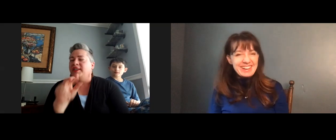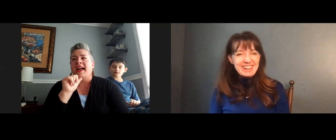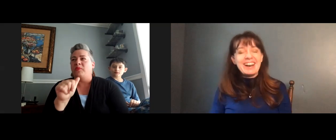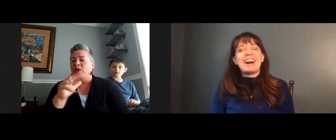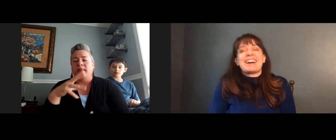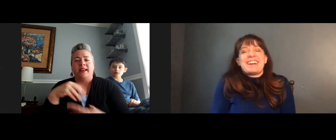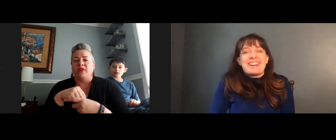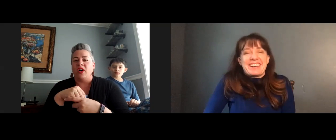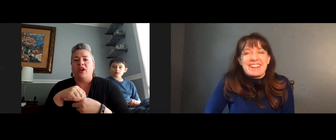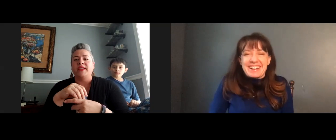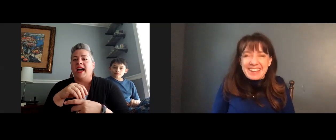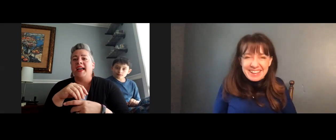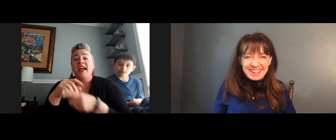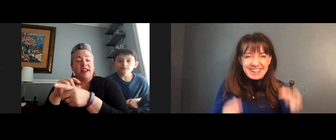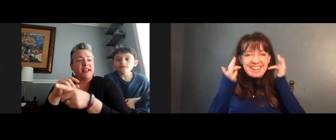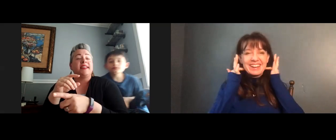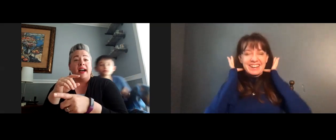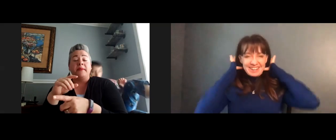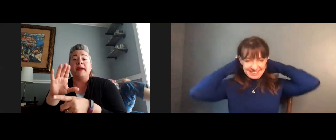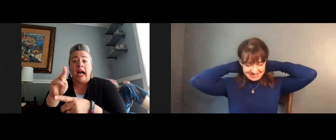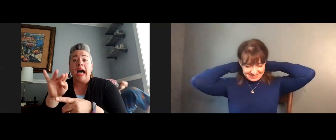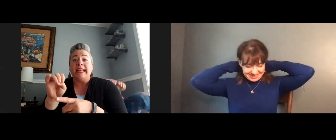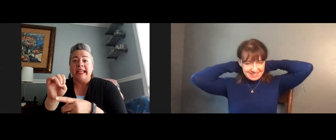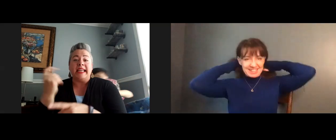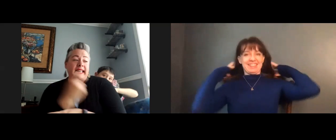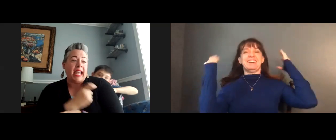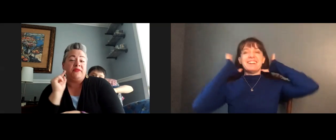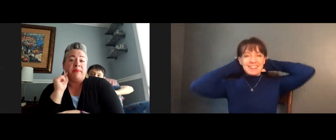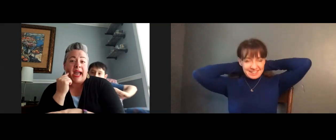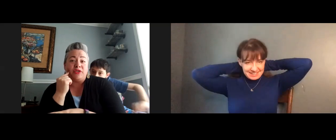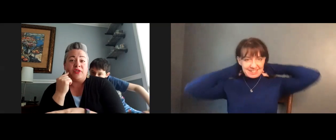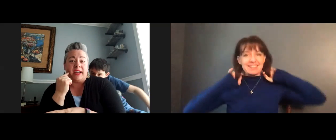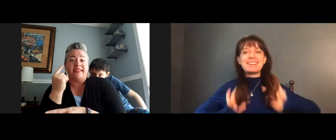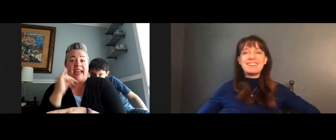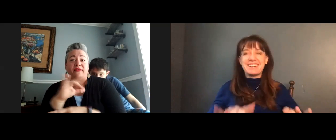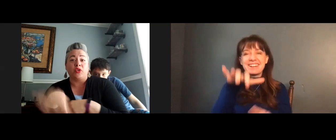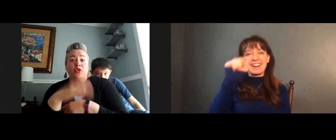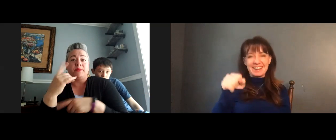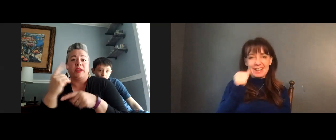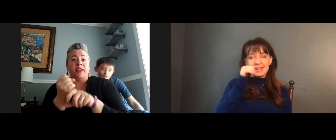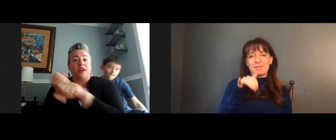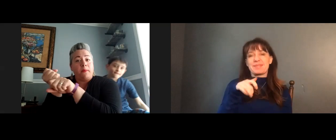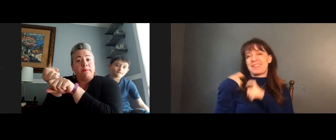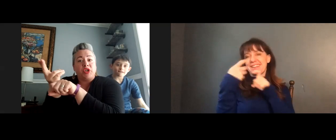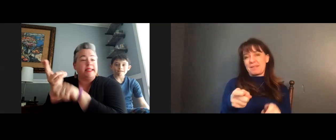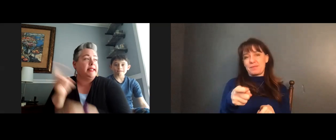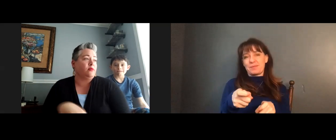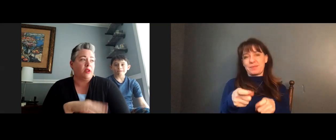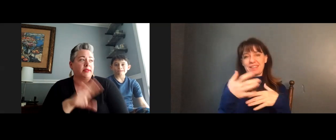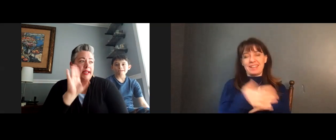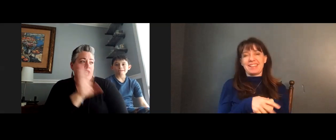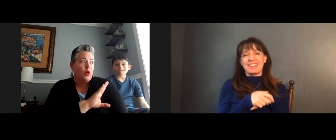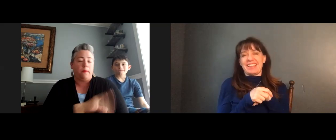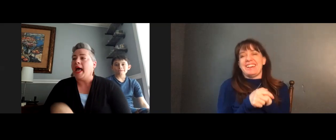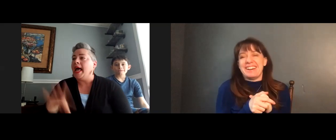watch it i won't get involved i because um connie gave patrick that for christmas one year chucked it